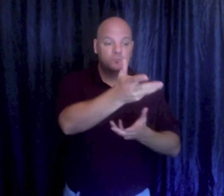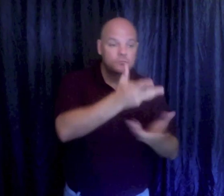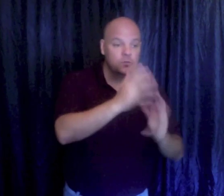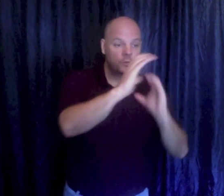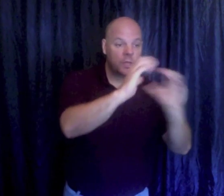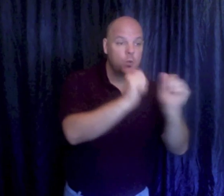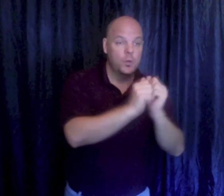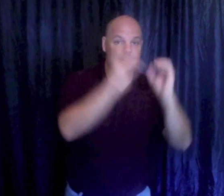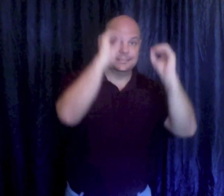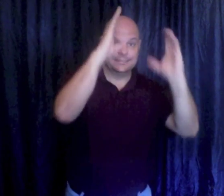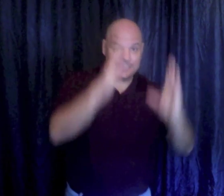hear is,